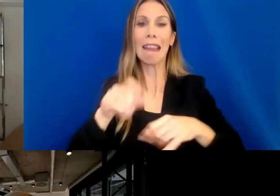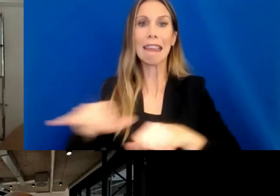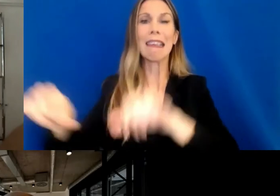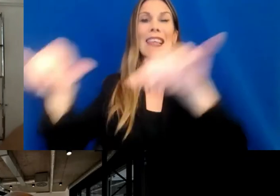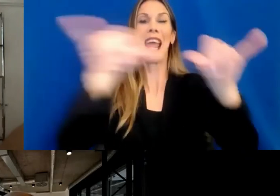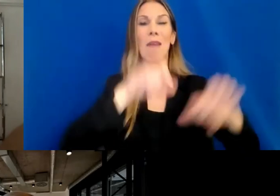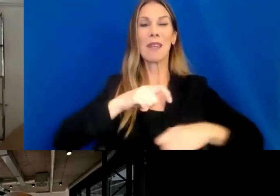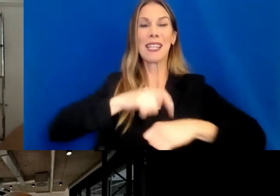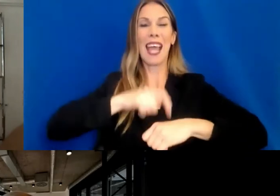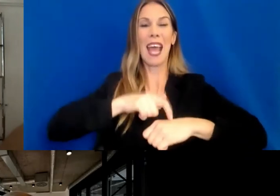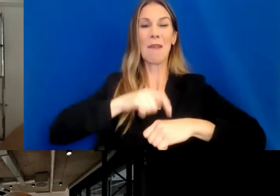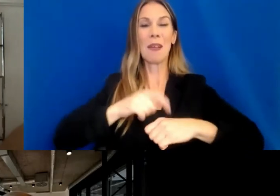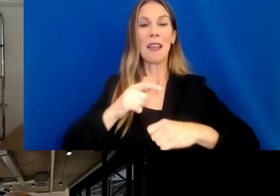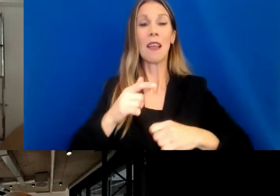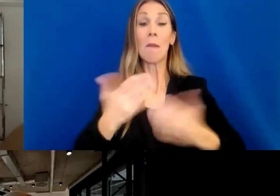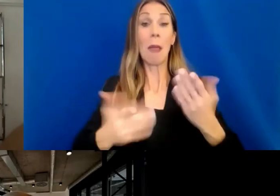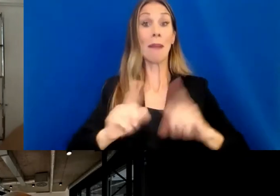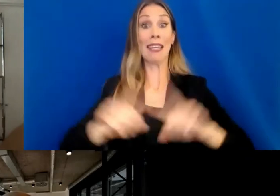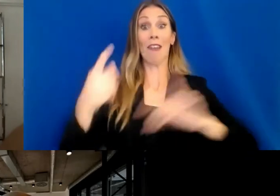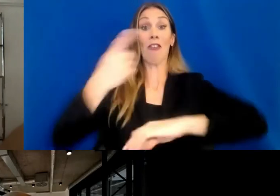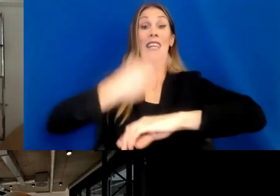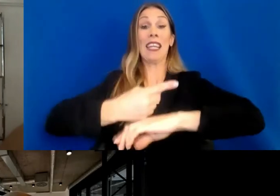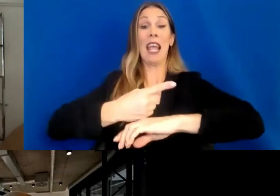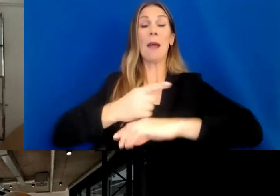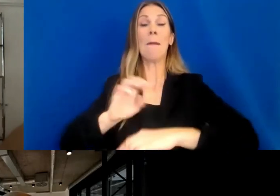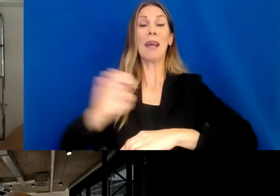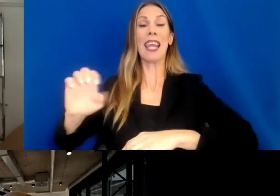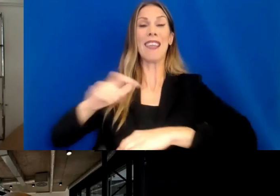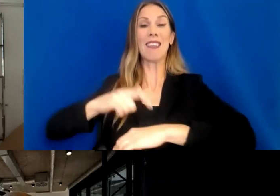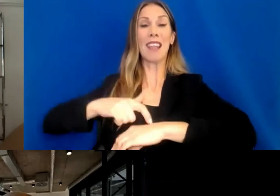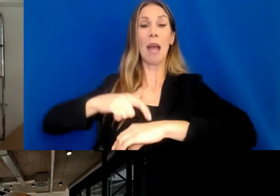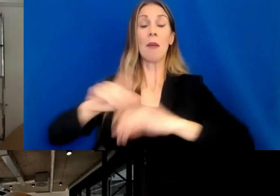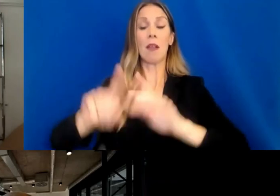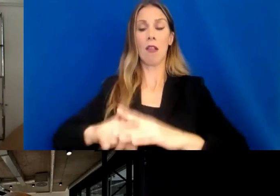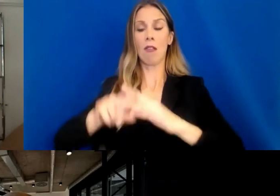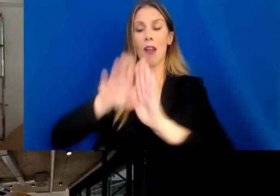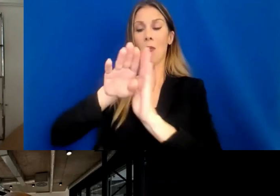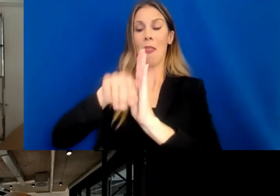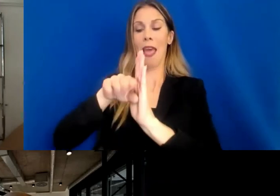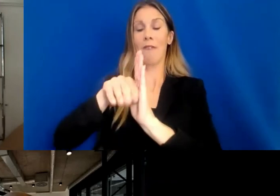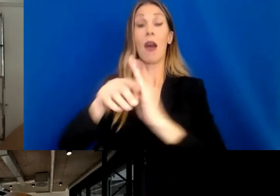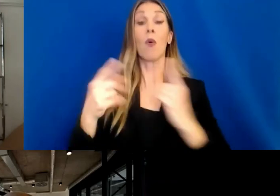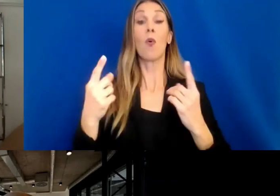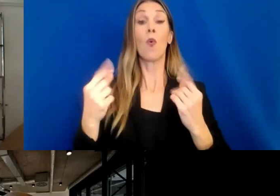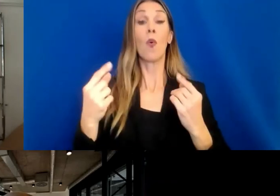same day, there starts with a kind of a half hour, a coffee time.